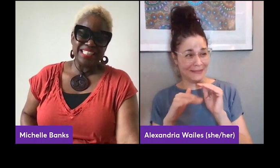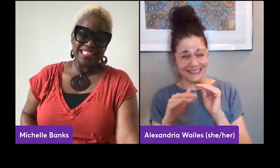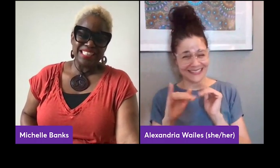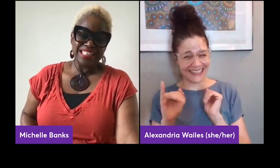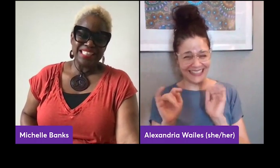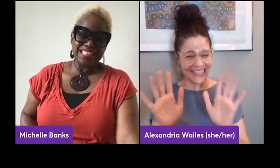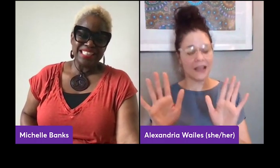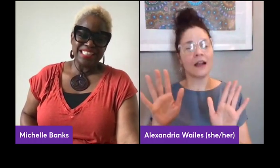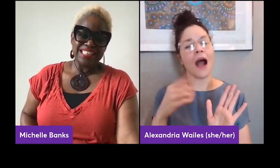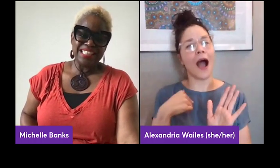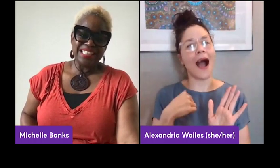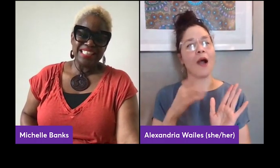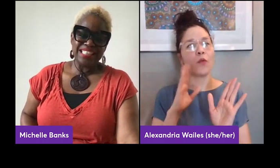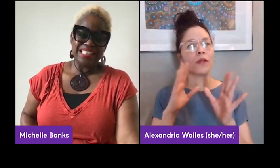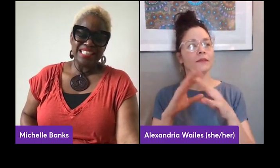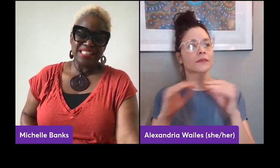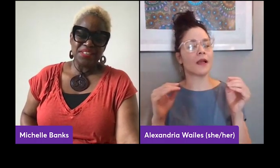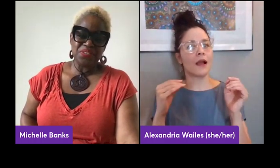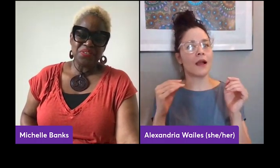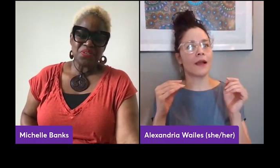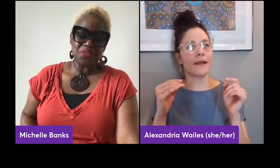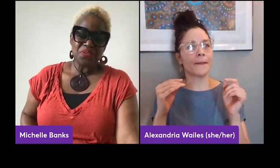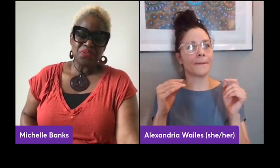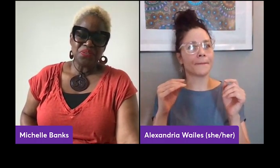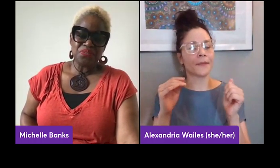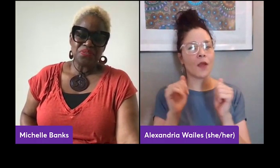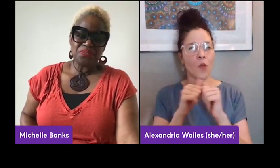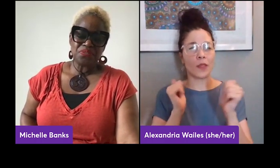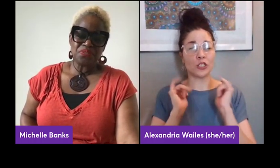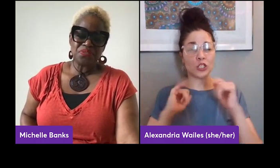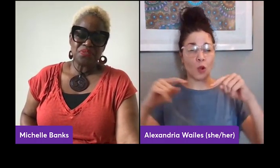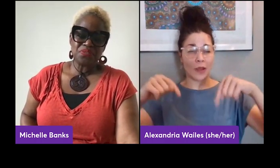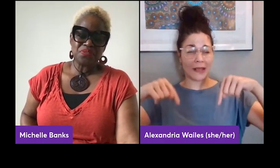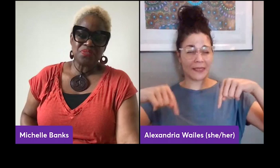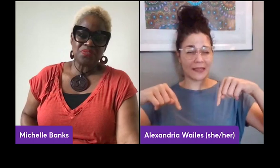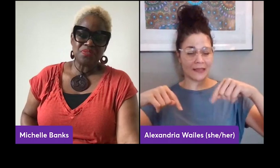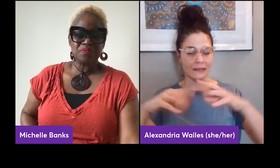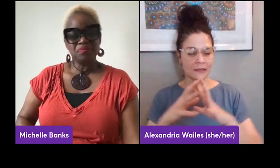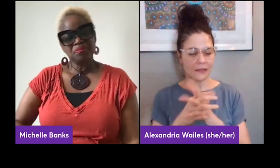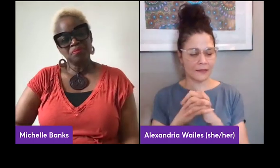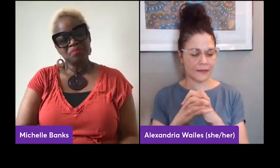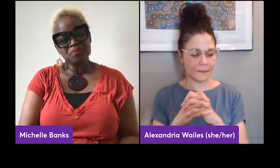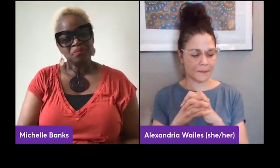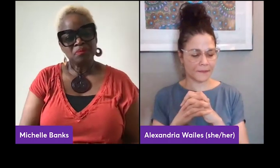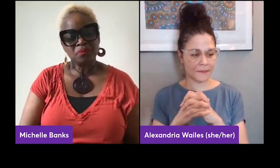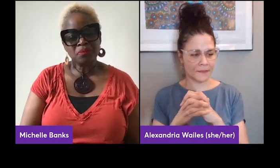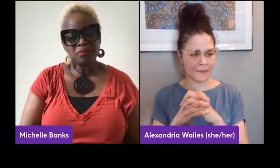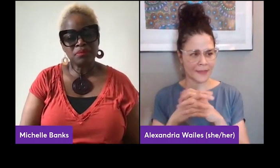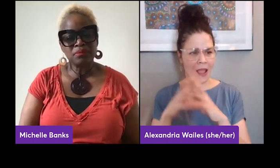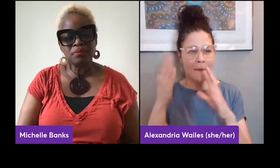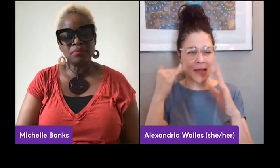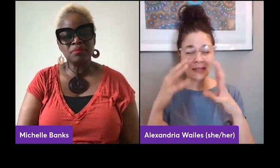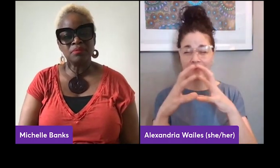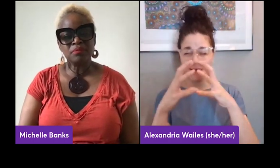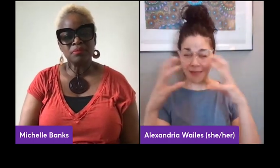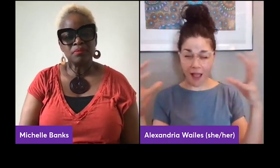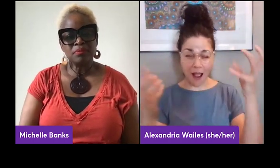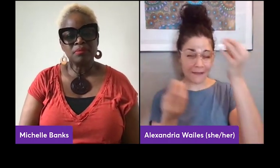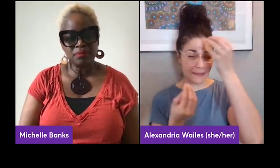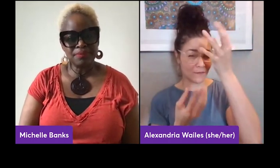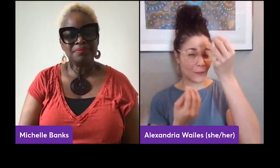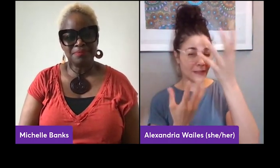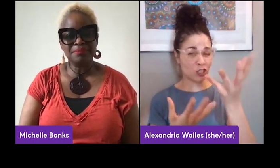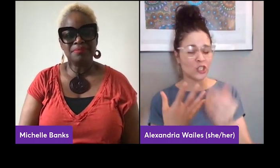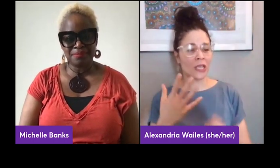that's basically it. I would say with a show like this, because there's a lot